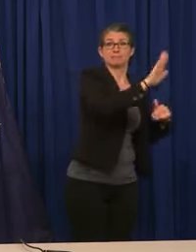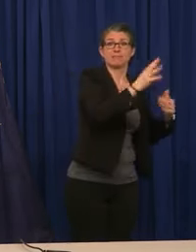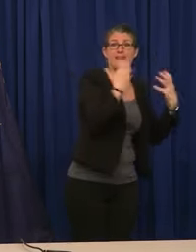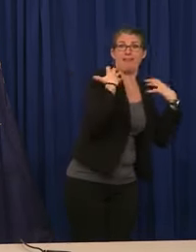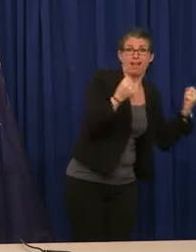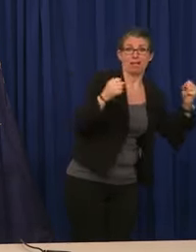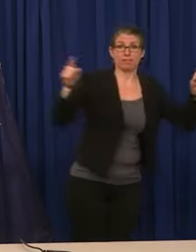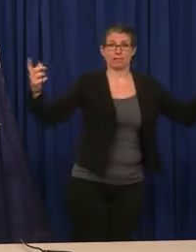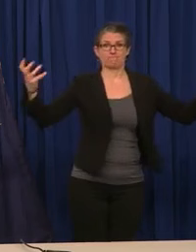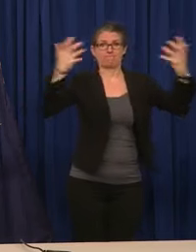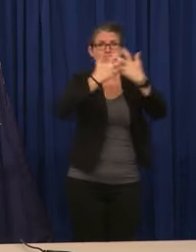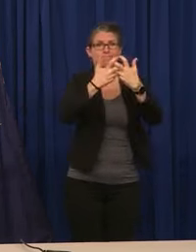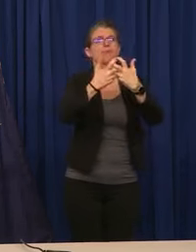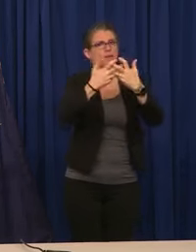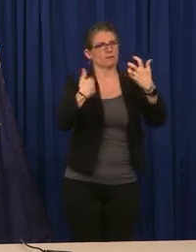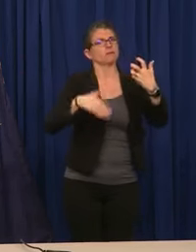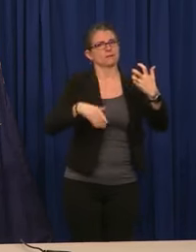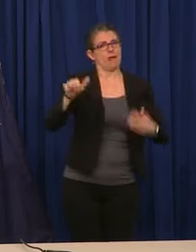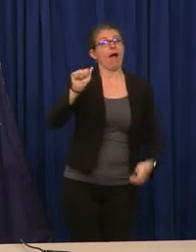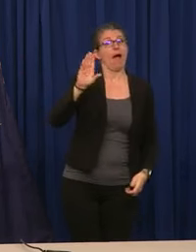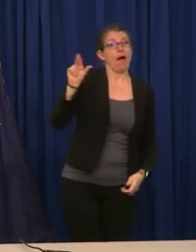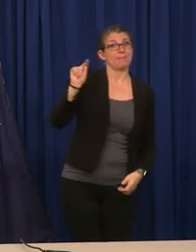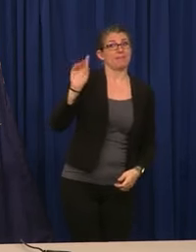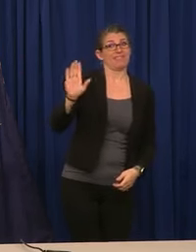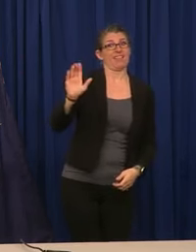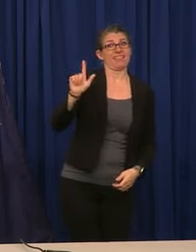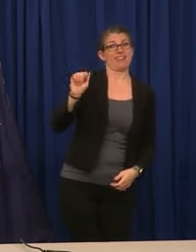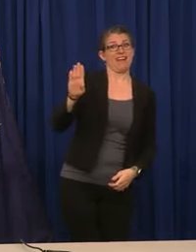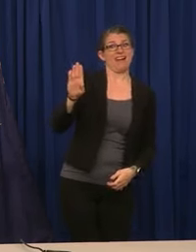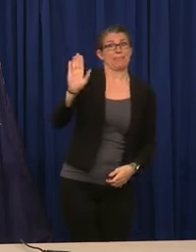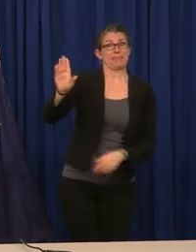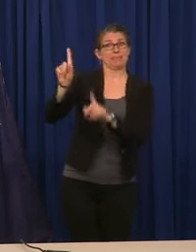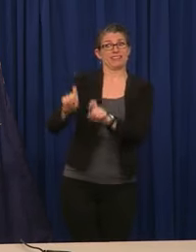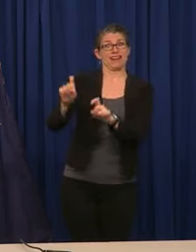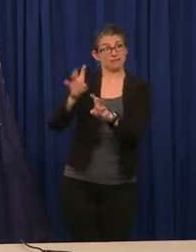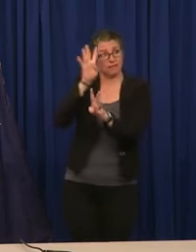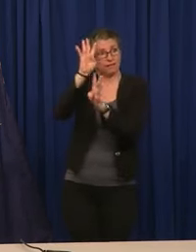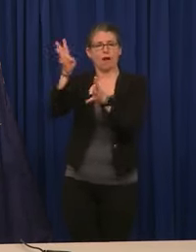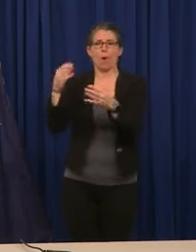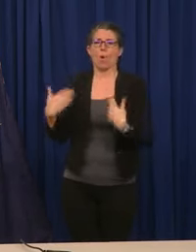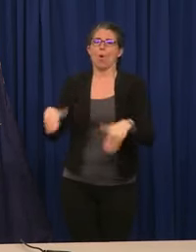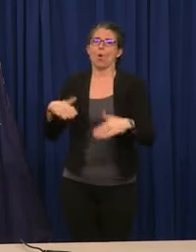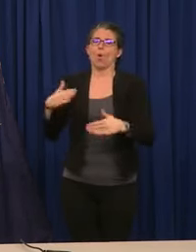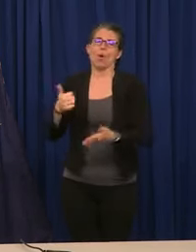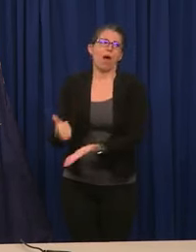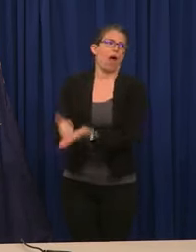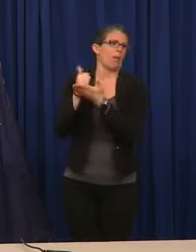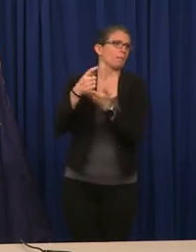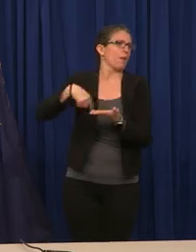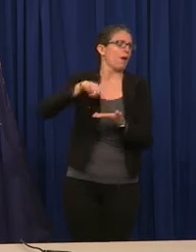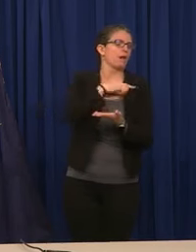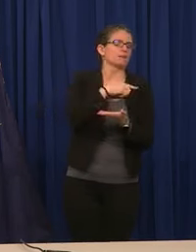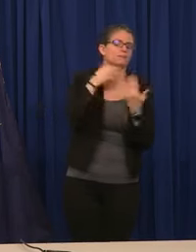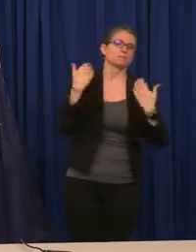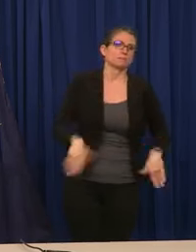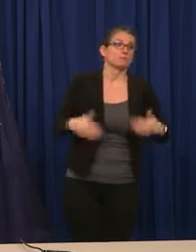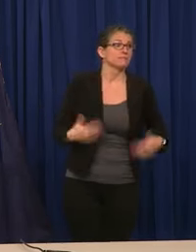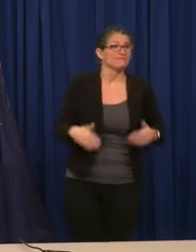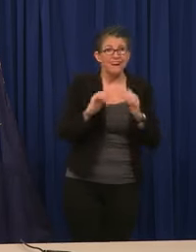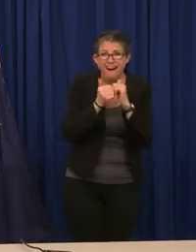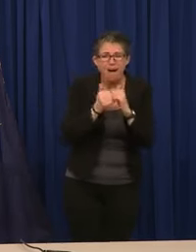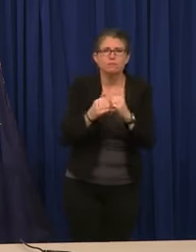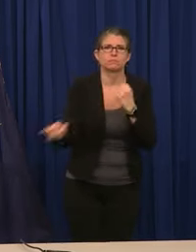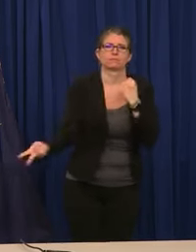tests will be that it can be the foundation of a PPE conservation strategy. Because if